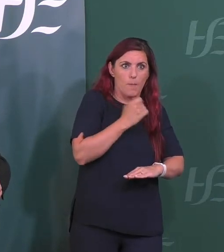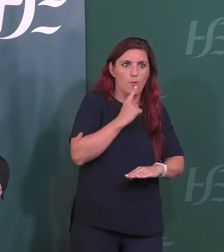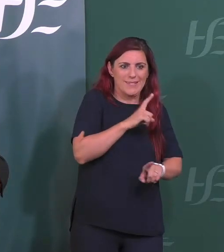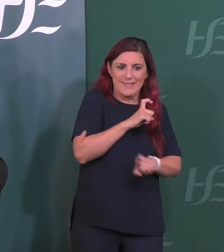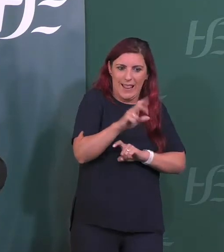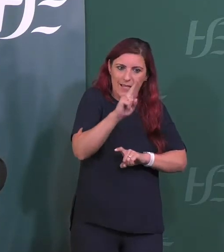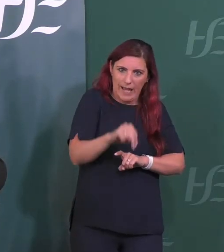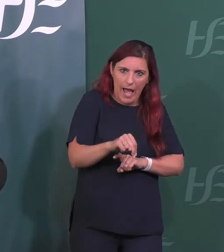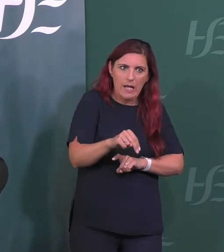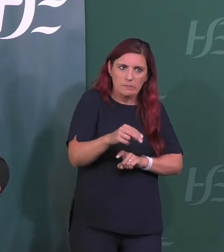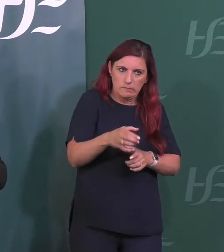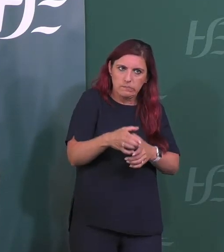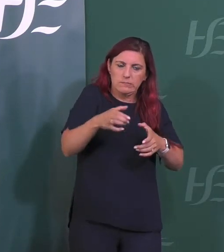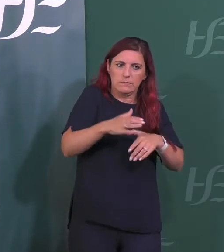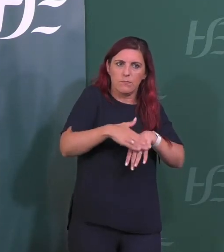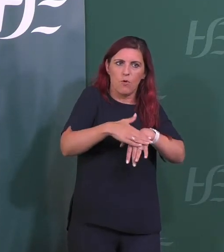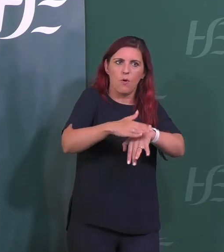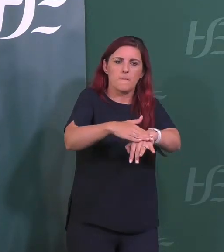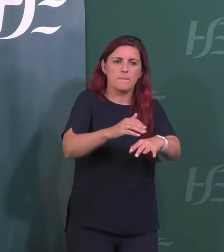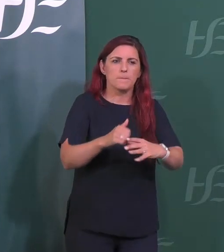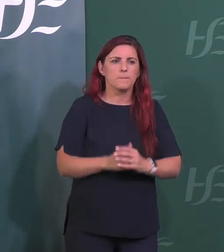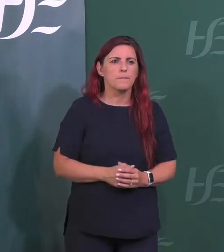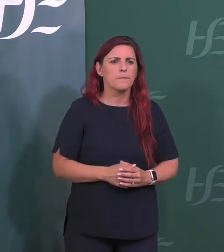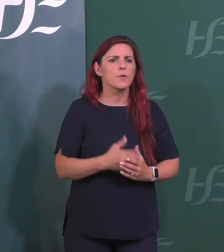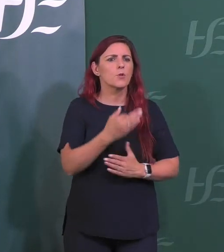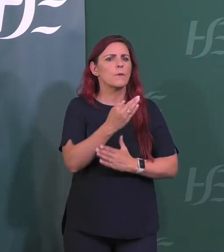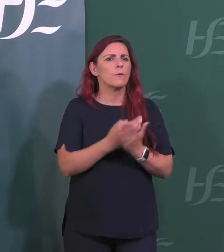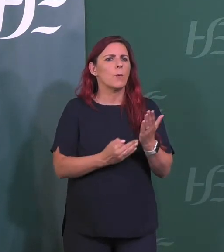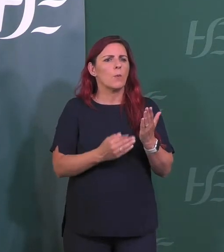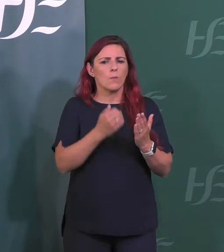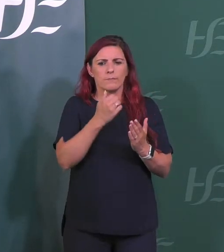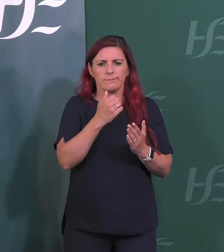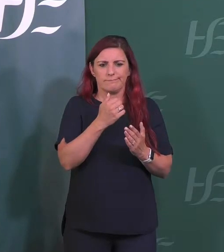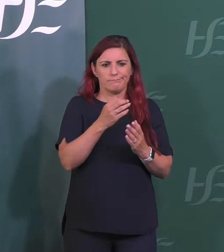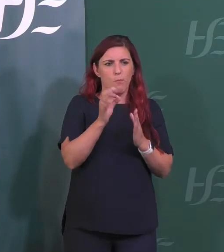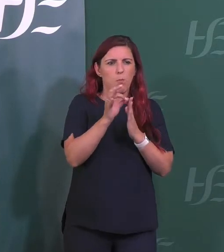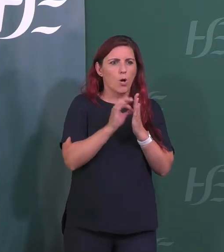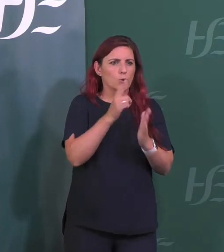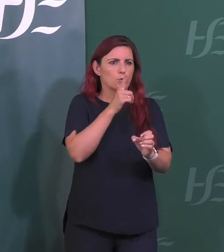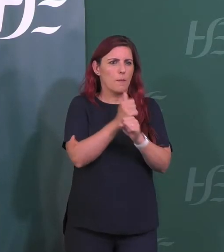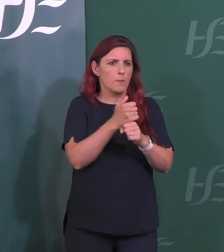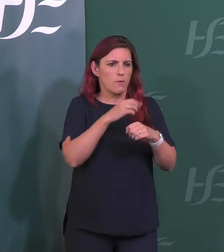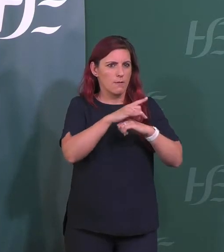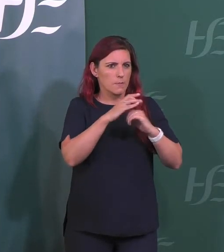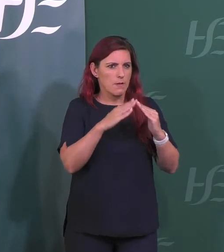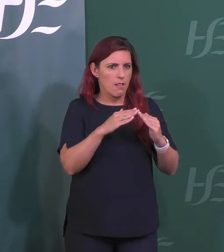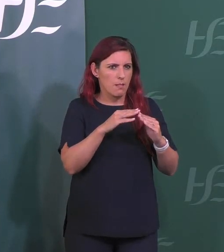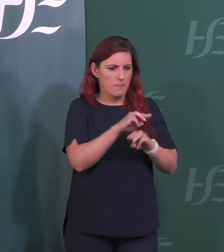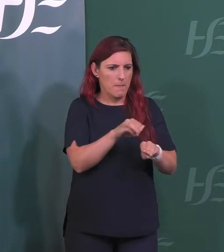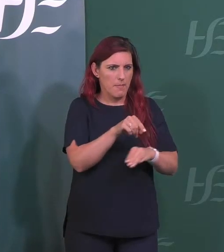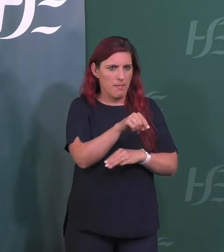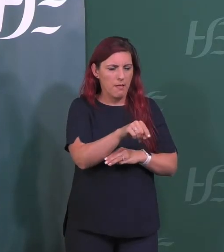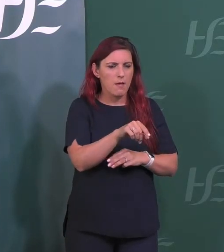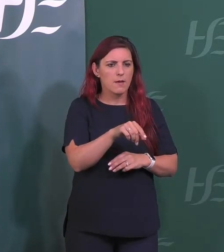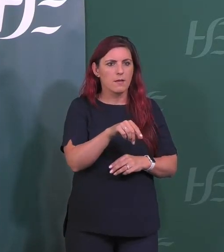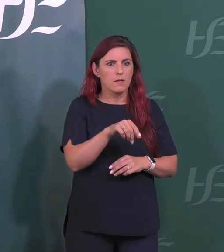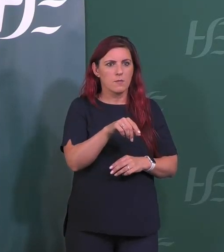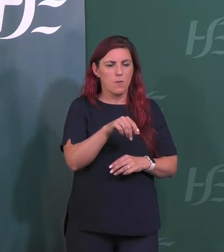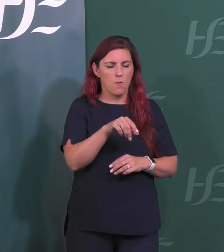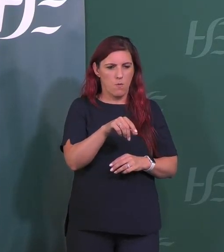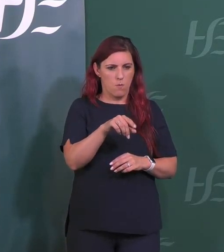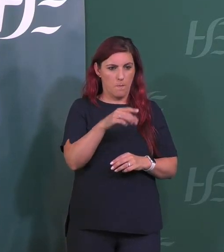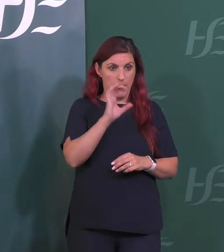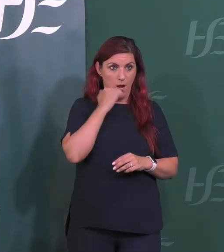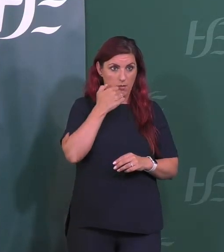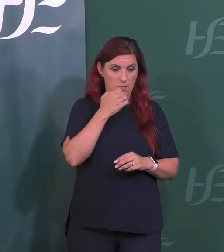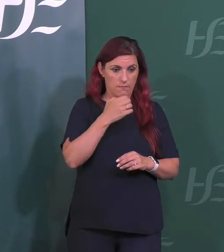do just want to make a few general points just in terms of hospitalizations. First of all, the trajectory of the disease we